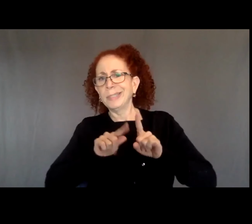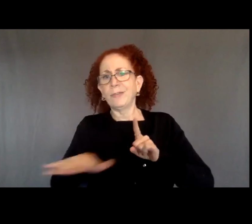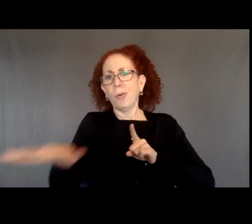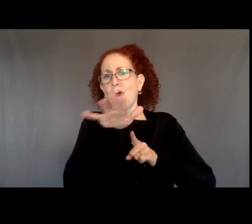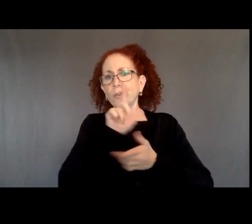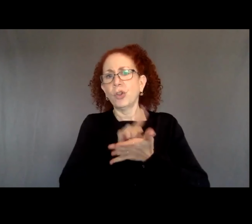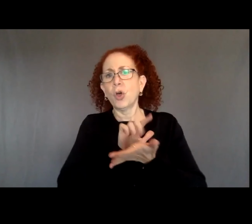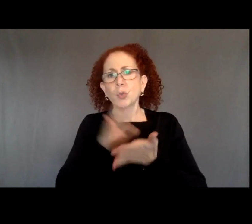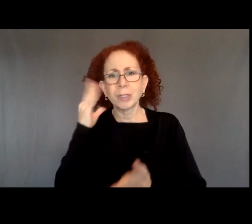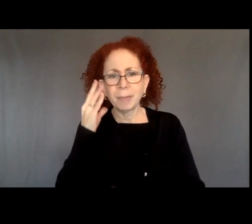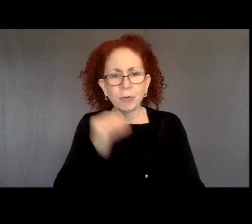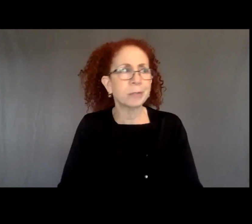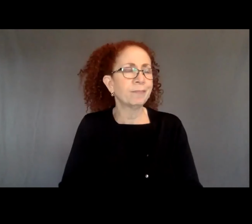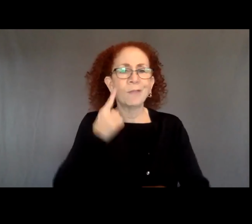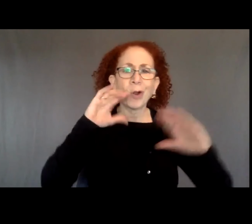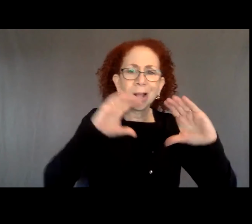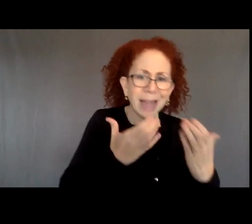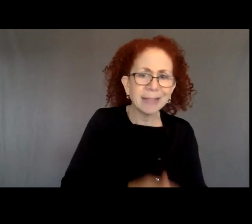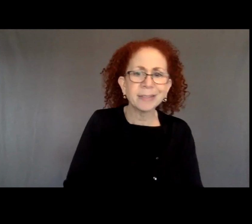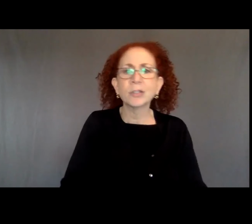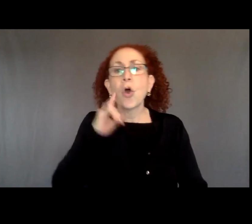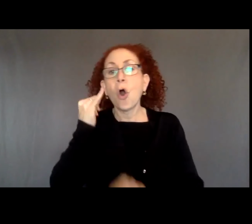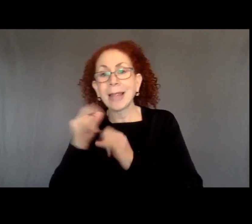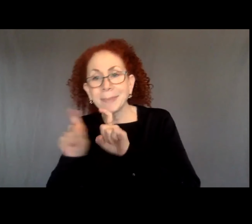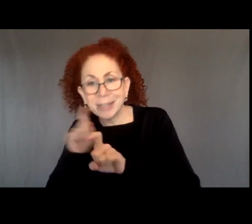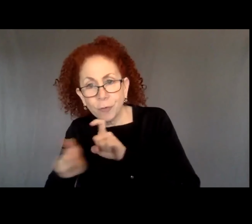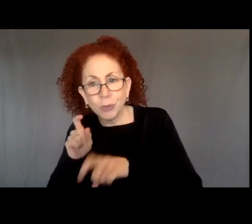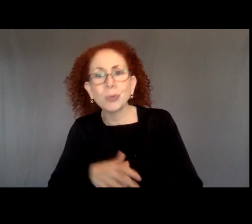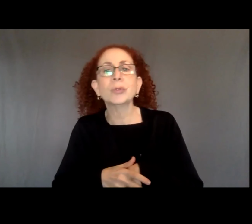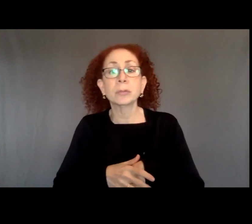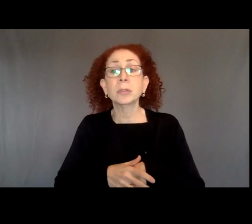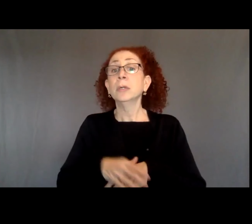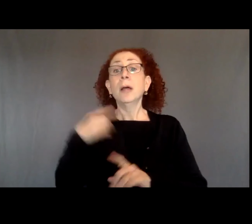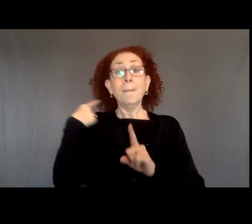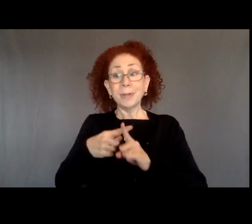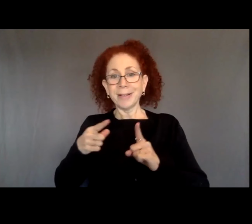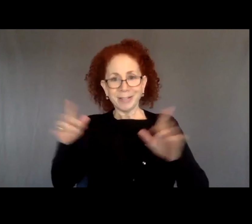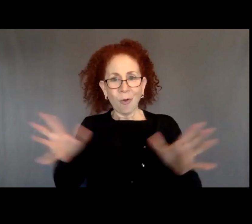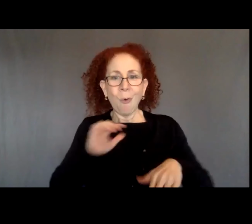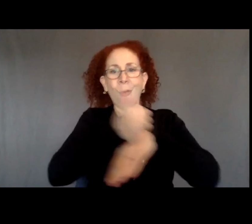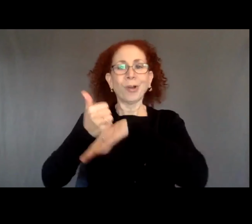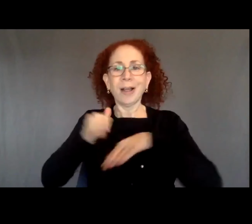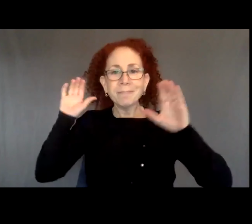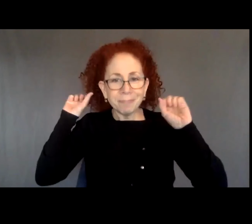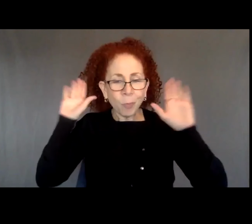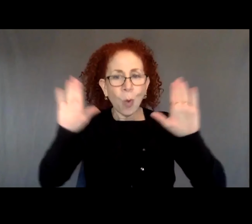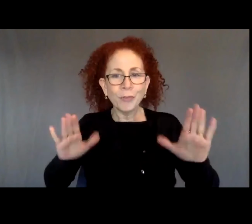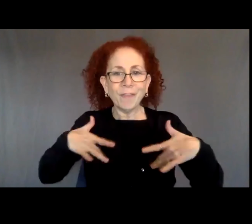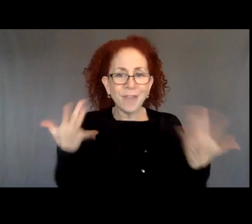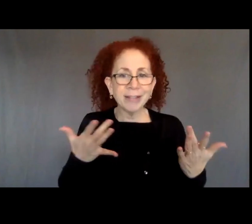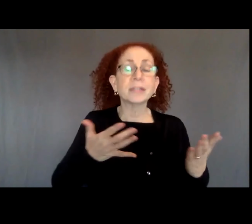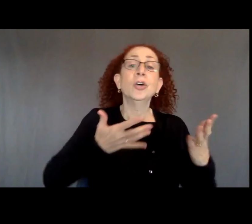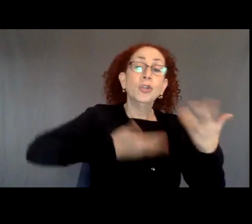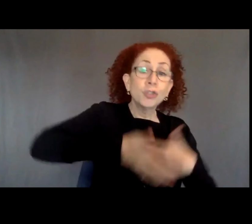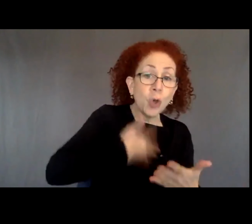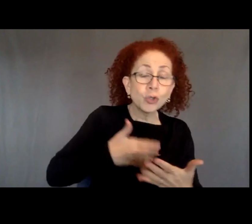school experience, like classes and on-campus interviews. It also organizes some great events from social to informational to substantive